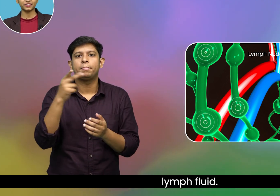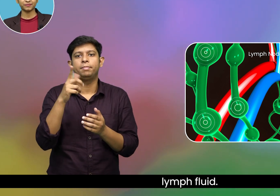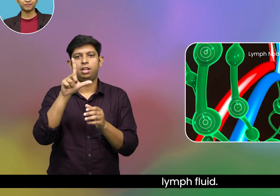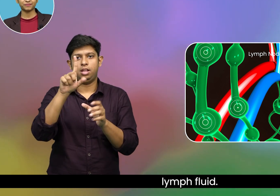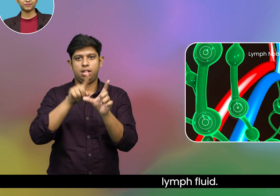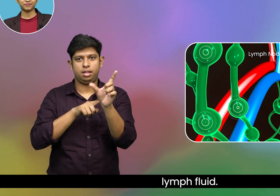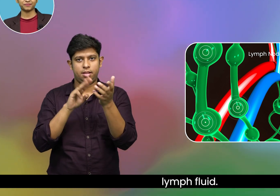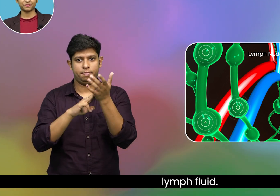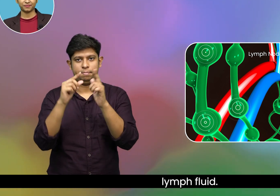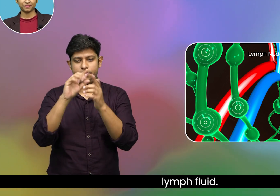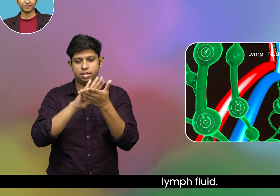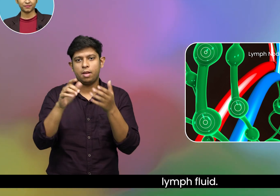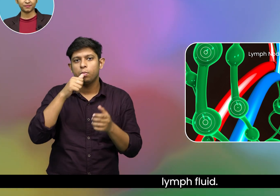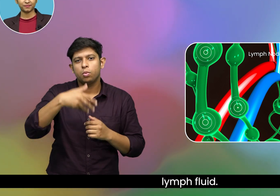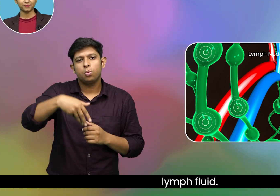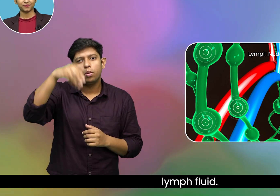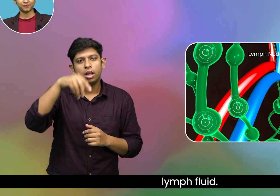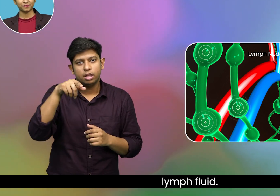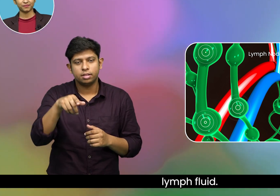fluid.